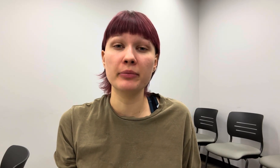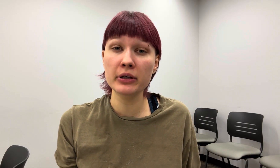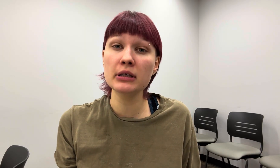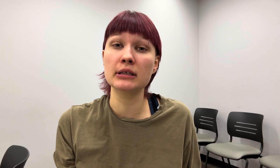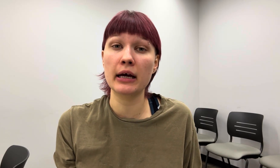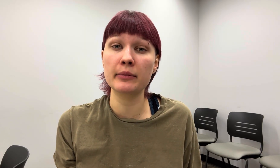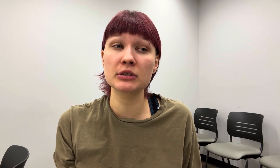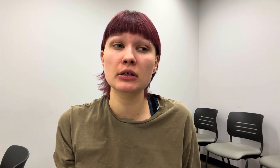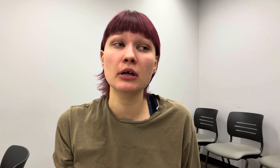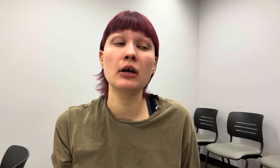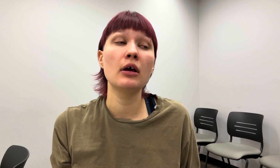million times,